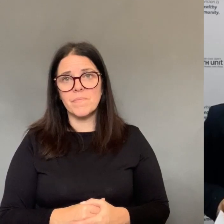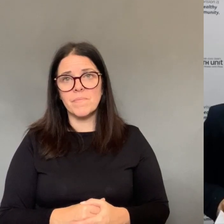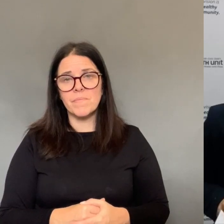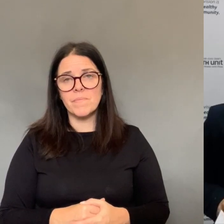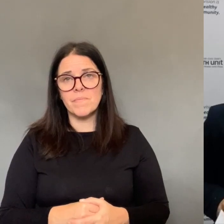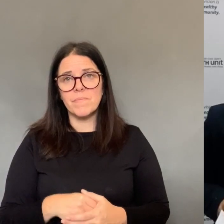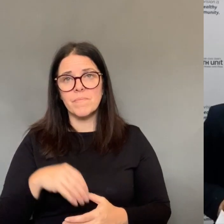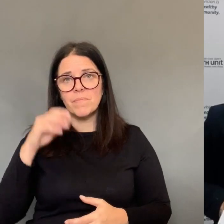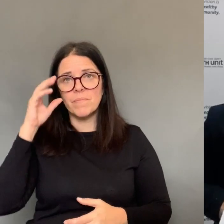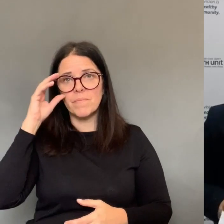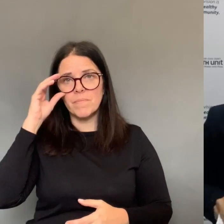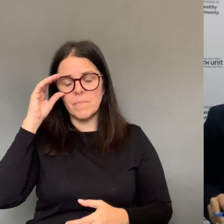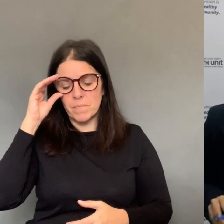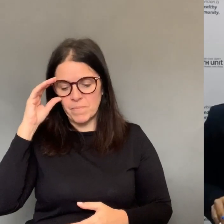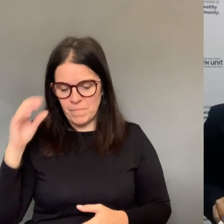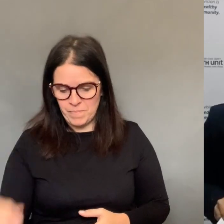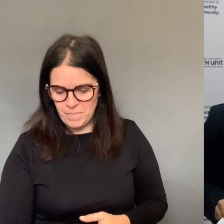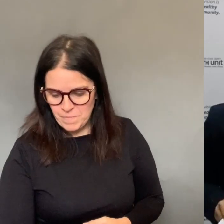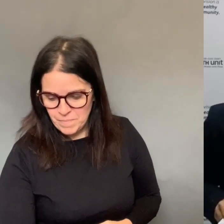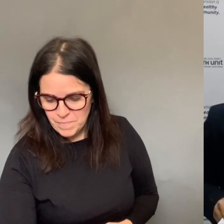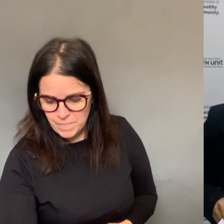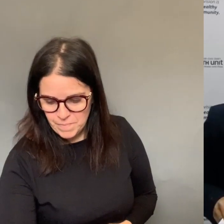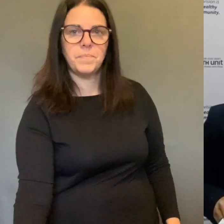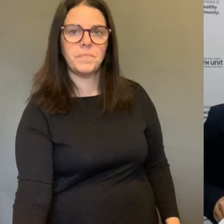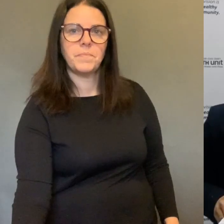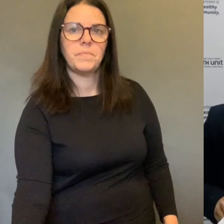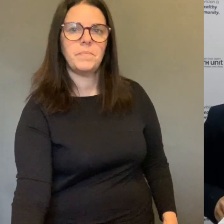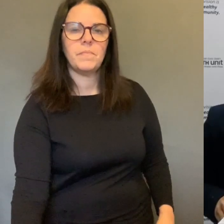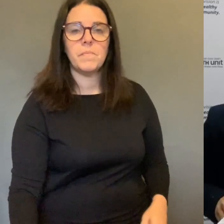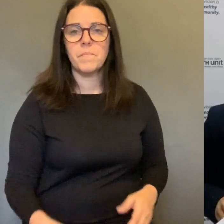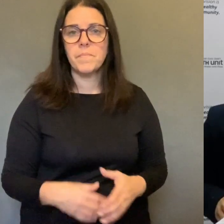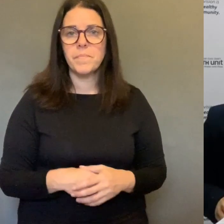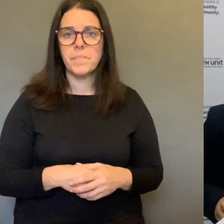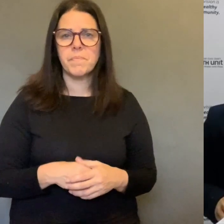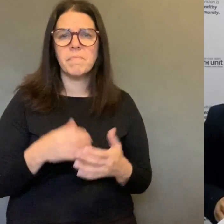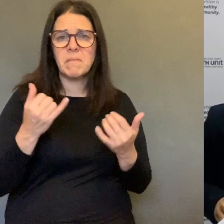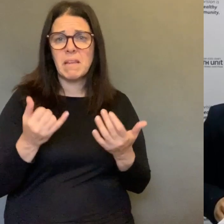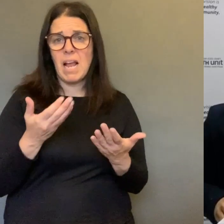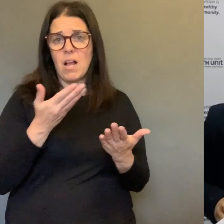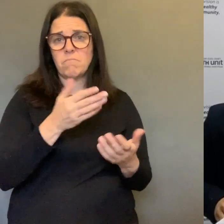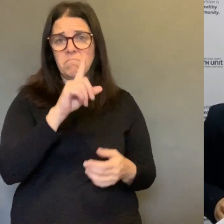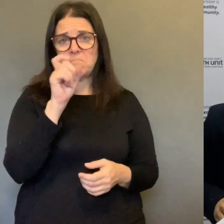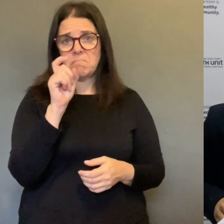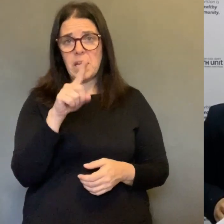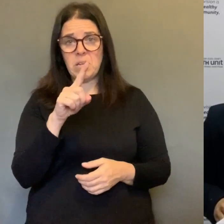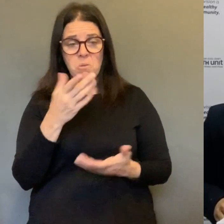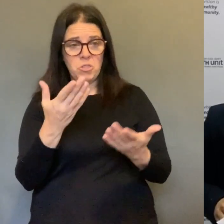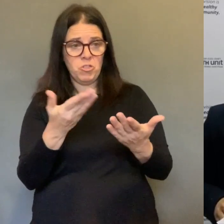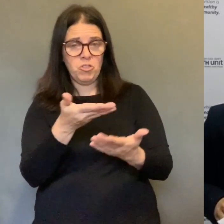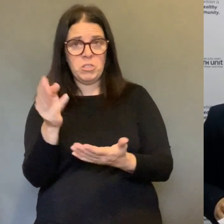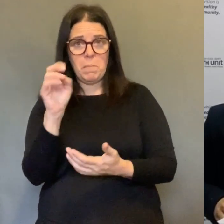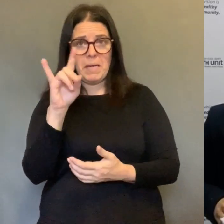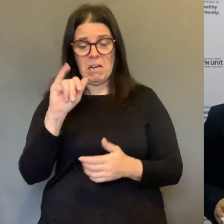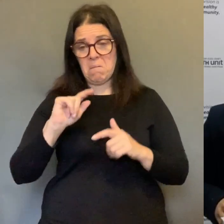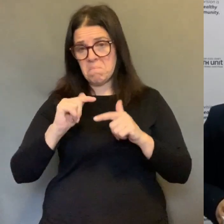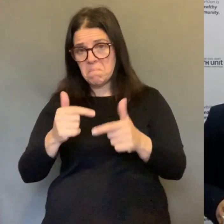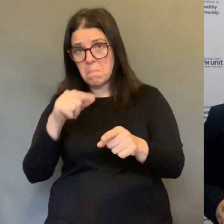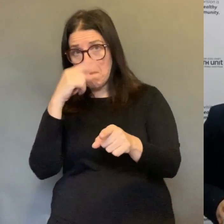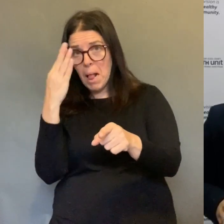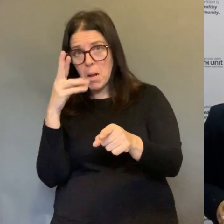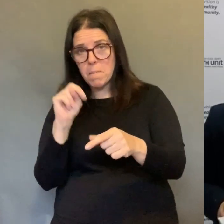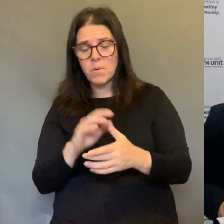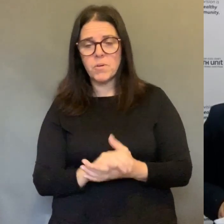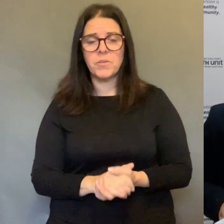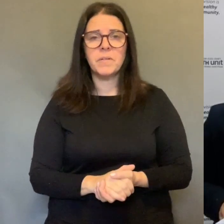of Michigan is hinting that they're going to reduce social distancing measures by May 1st. Are you concerned that